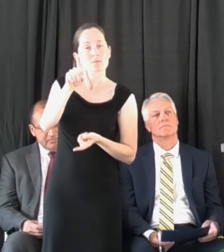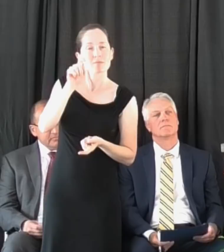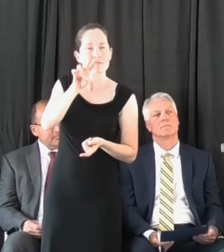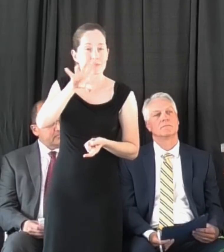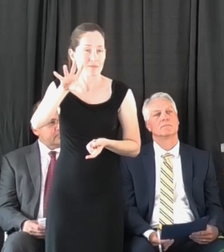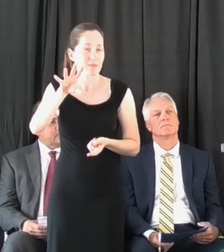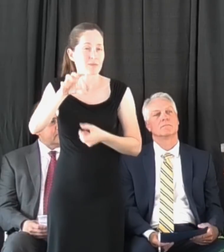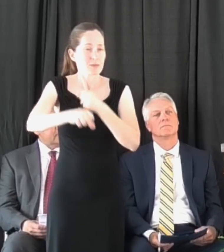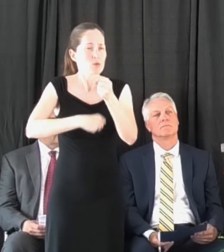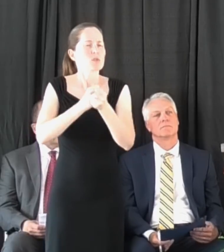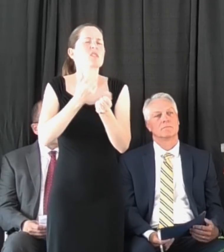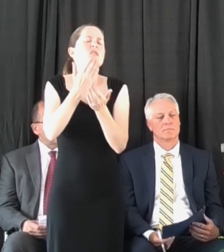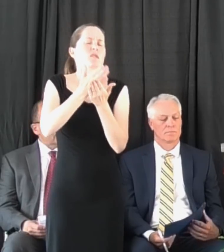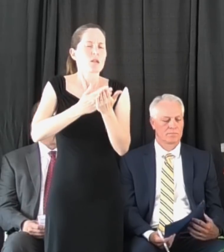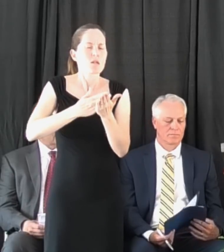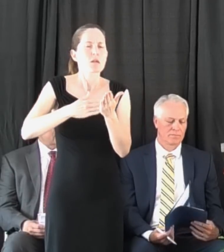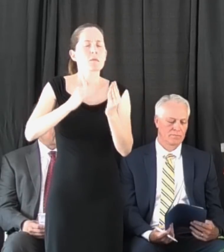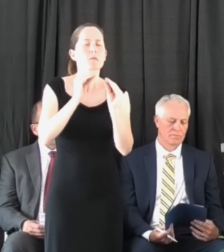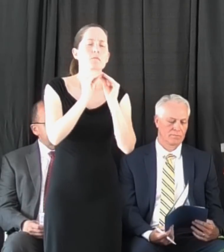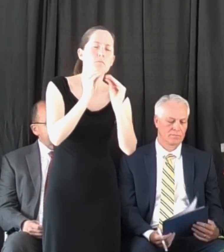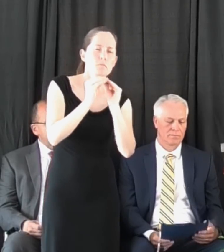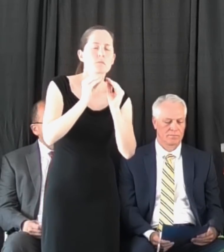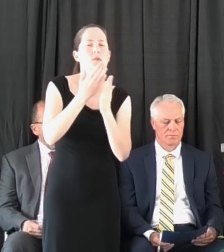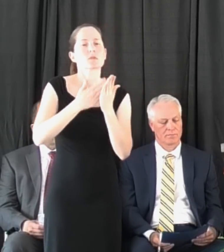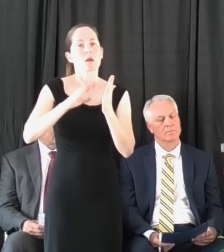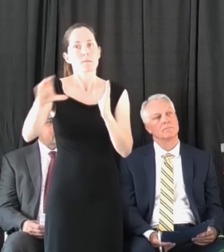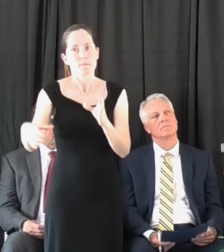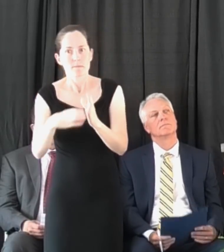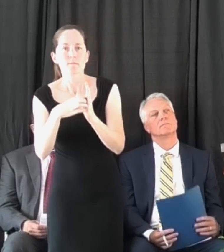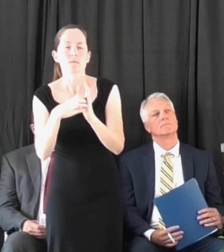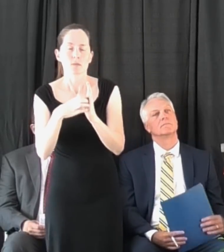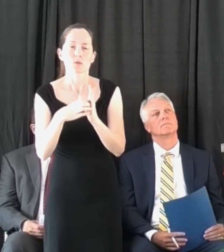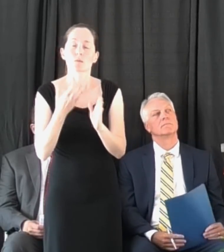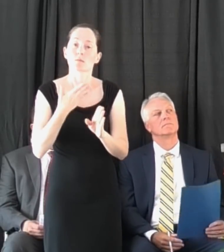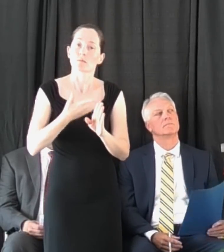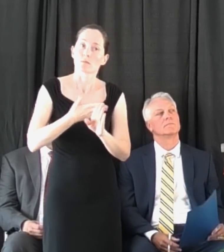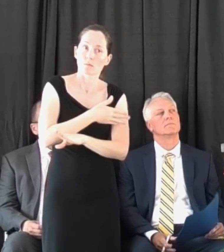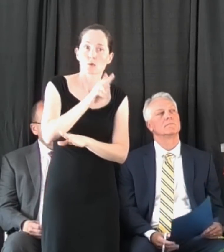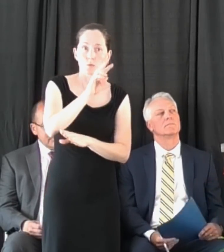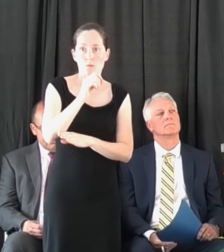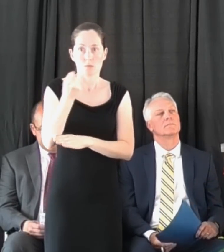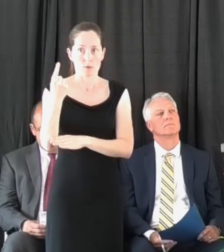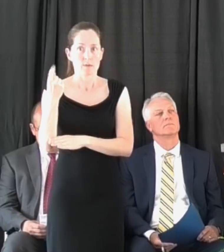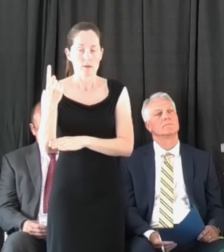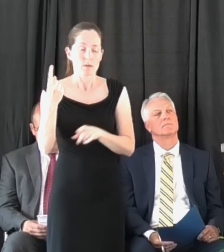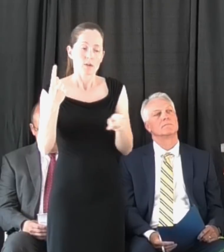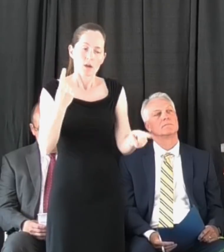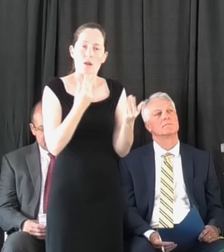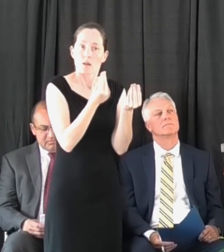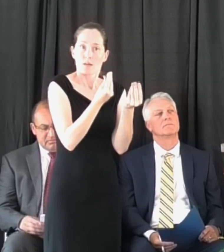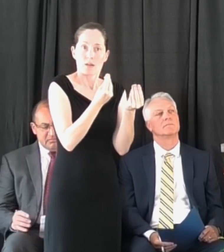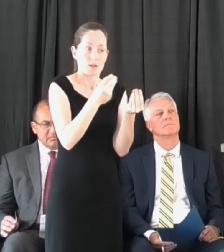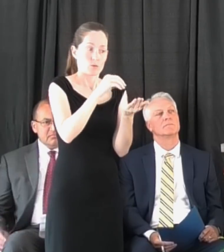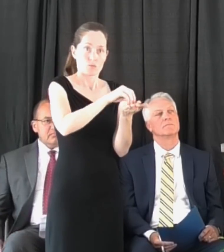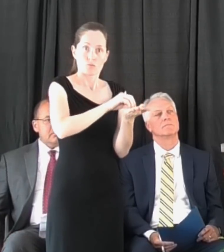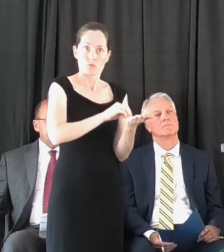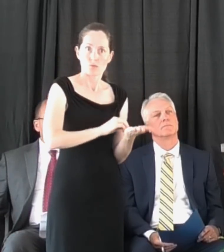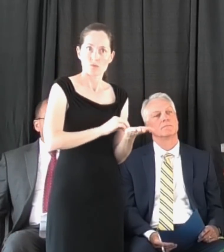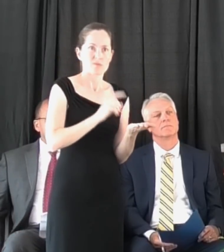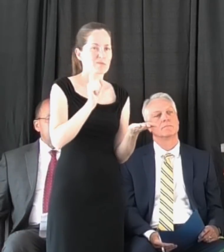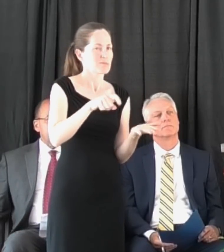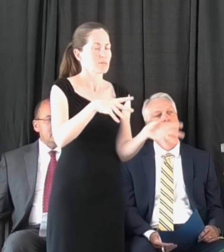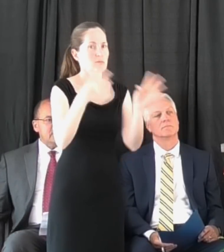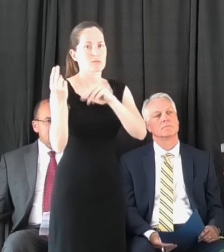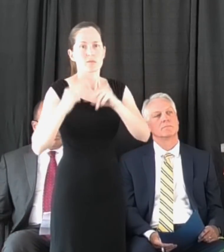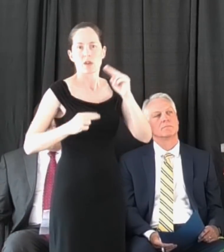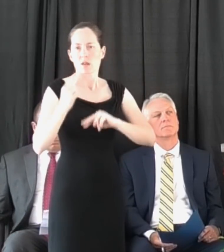and annexations. And before 2011, the Land Records Division of the Clerk's Office had to vacate the building for space